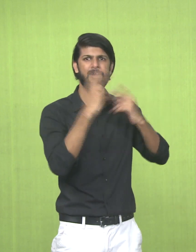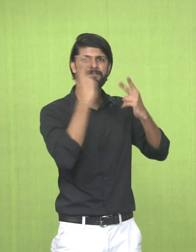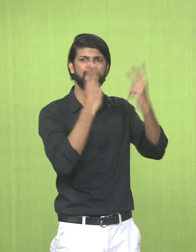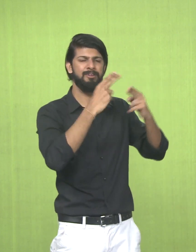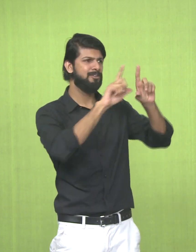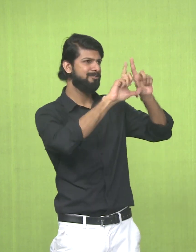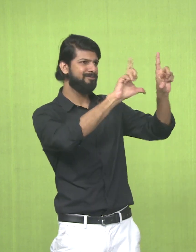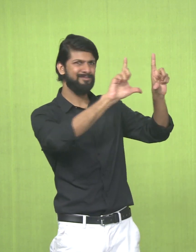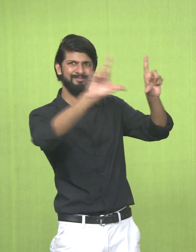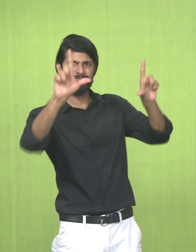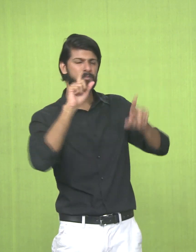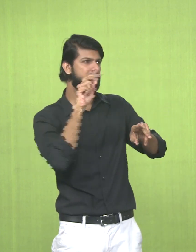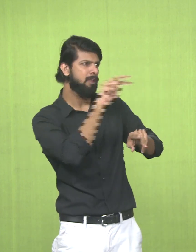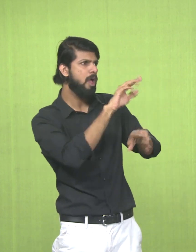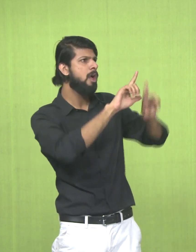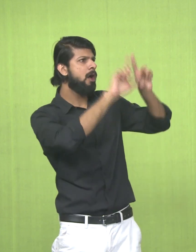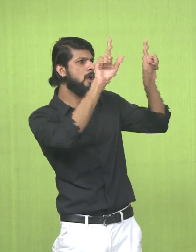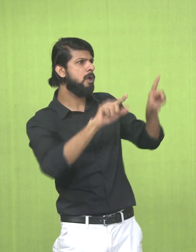for example, you see a museum